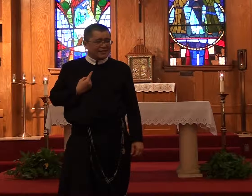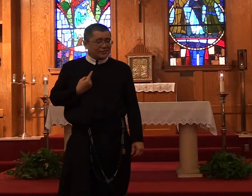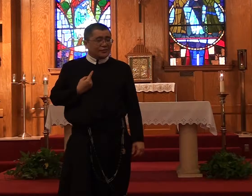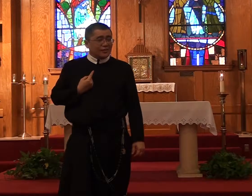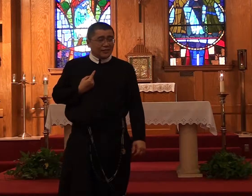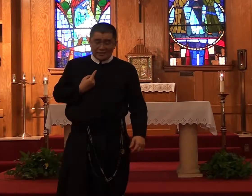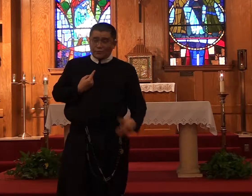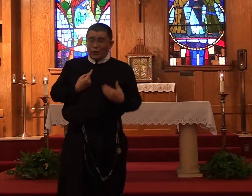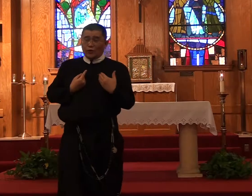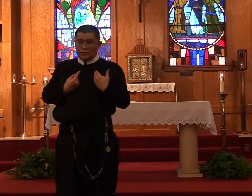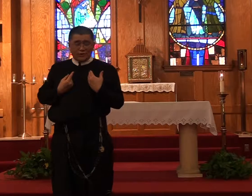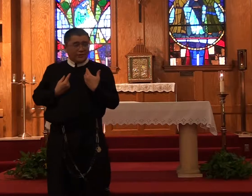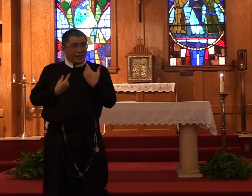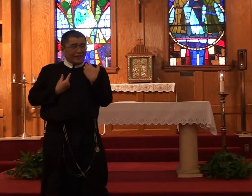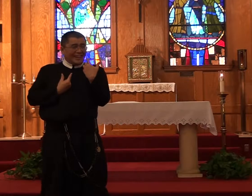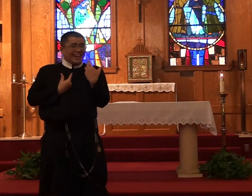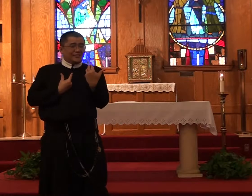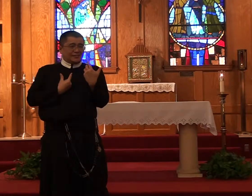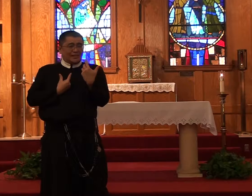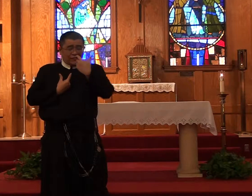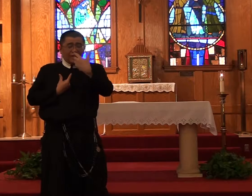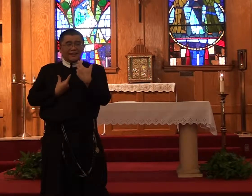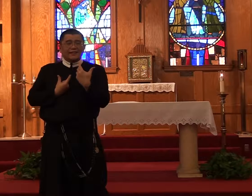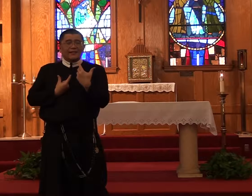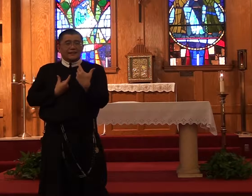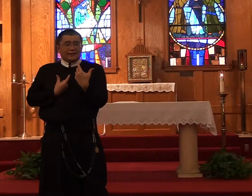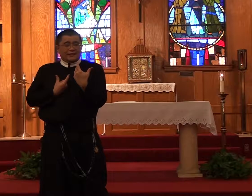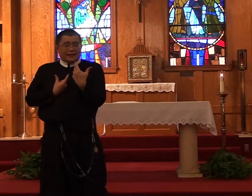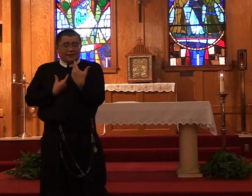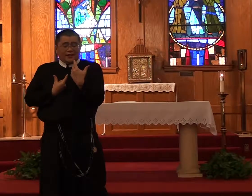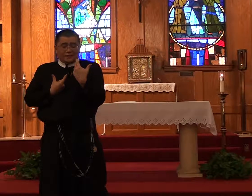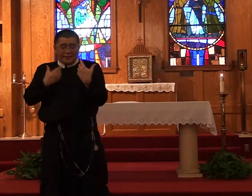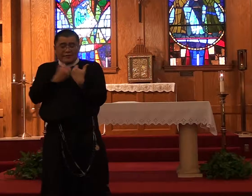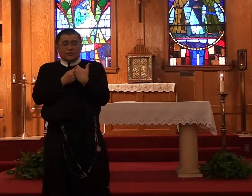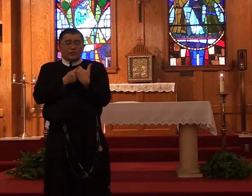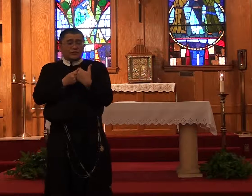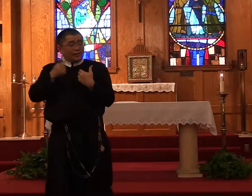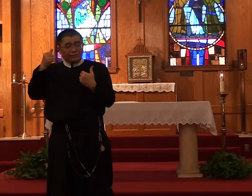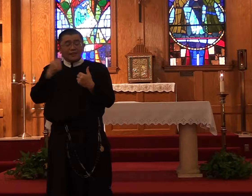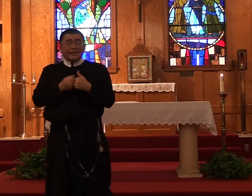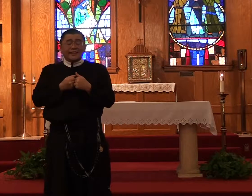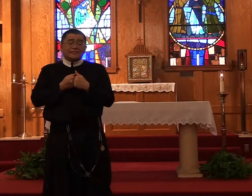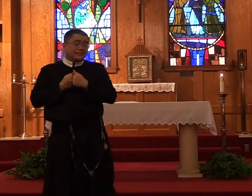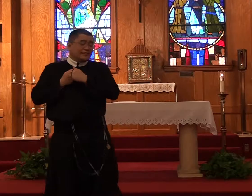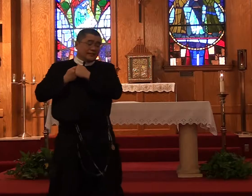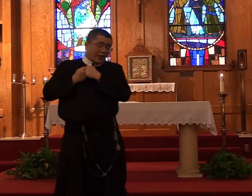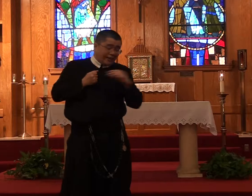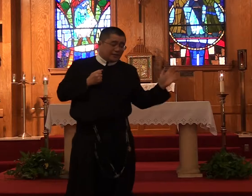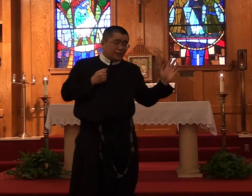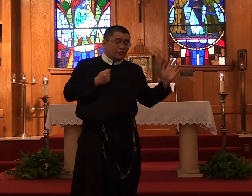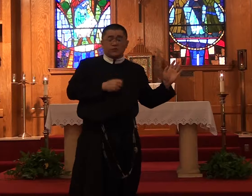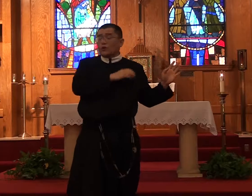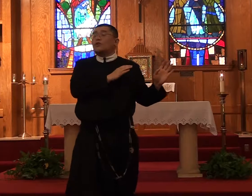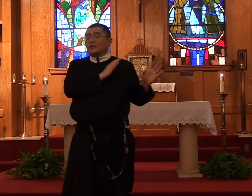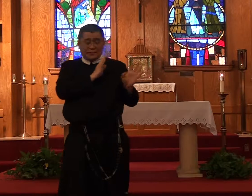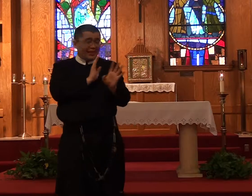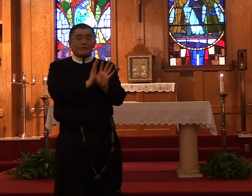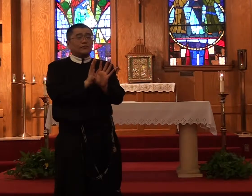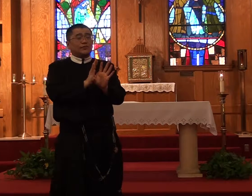So suppose you have that hatred, that feeling, and you have the name of the Lord. Immediately, either your hatred goes or the name of the Lord